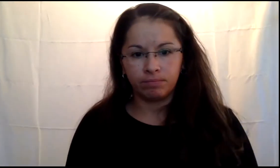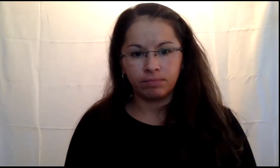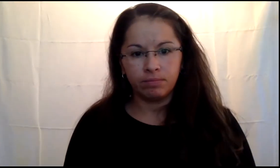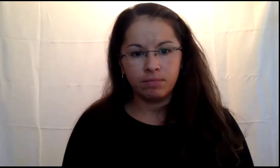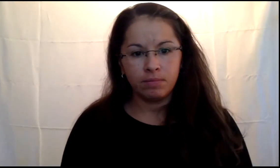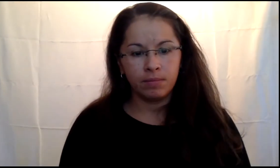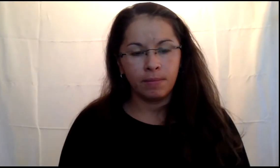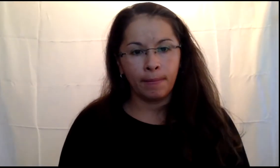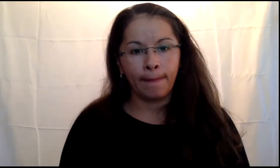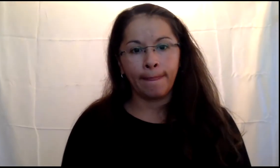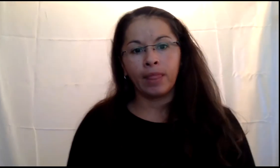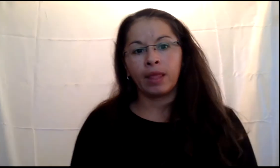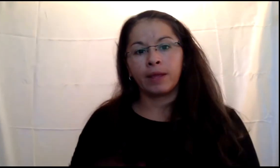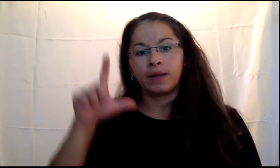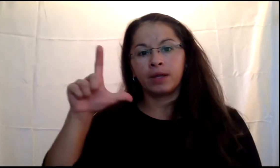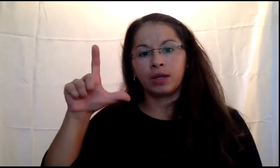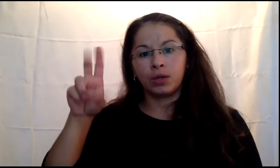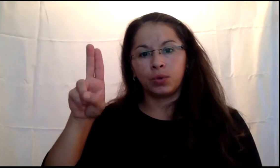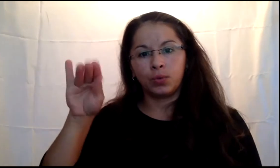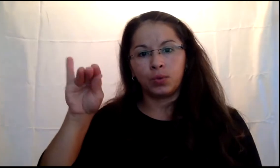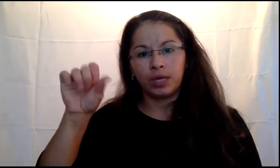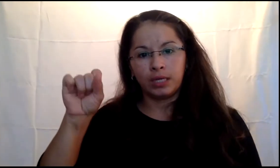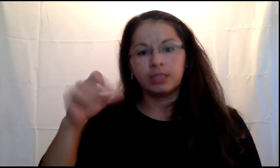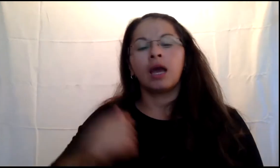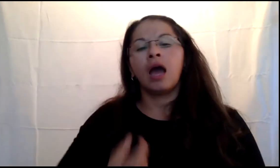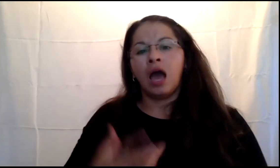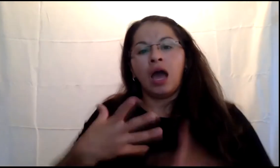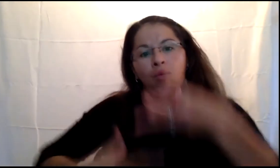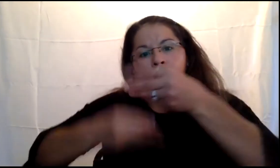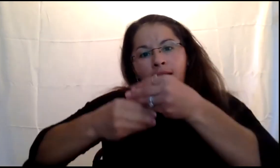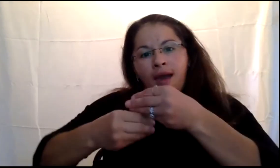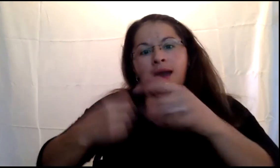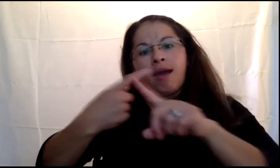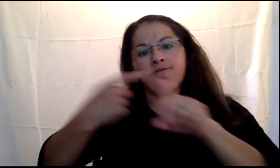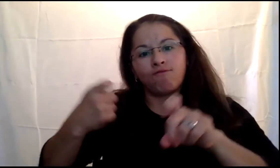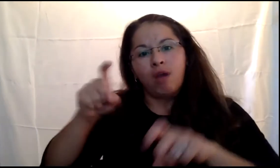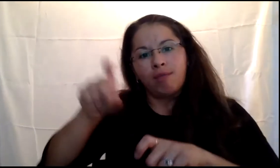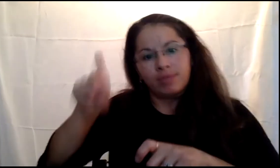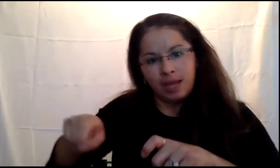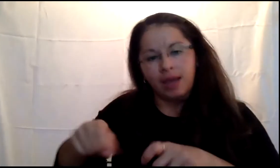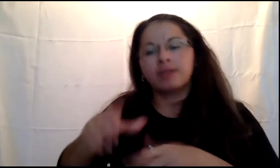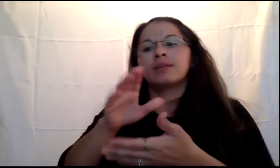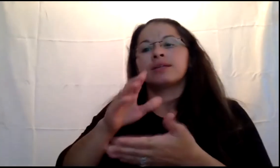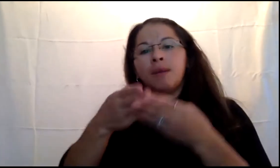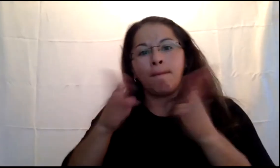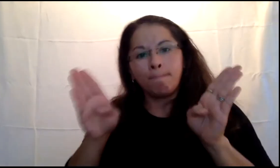What I would add, just from being in Texas and being from a public institution and an institution that is one of the Dream